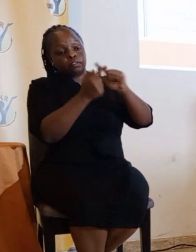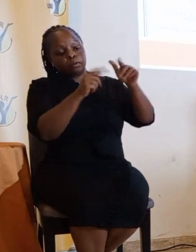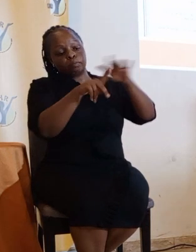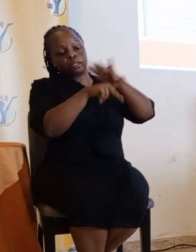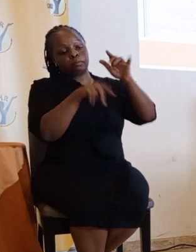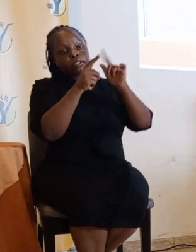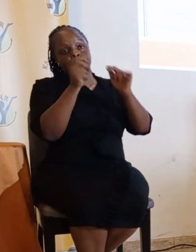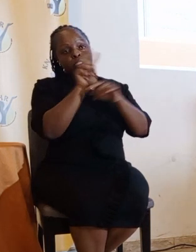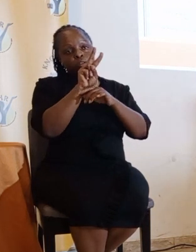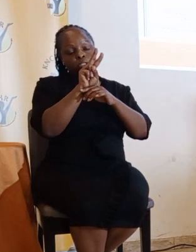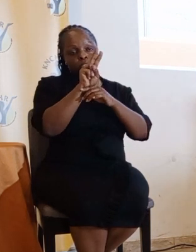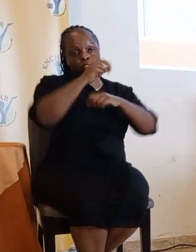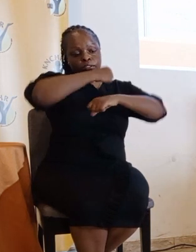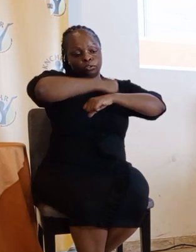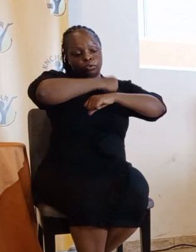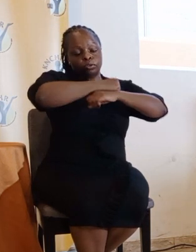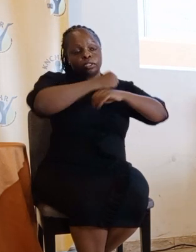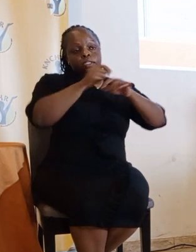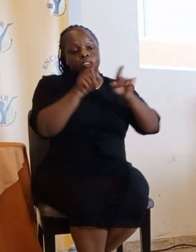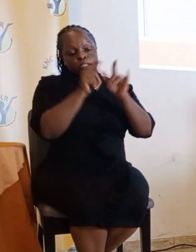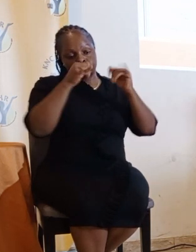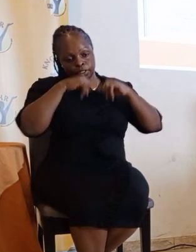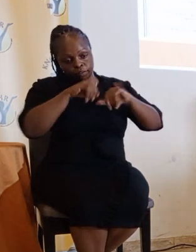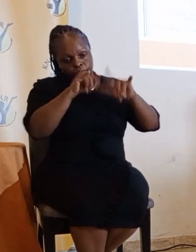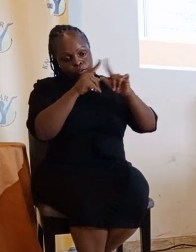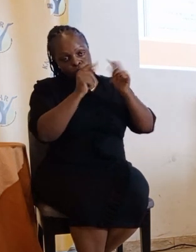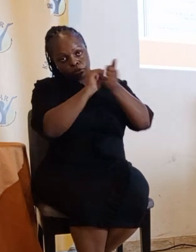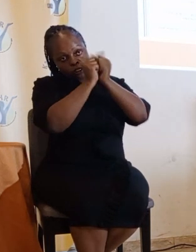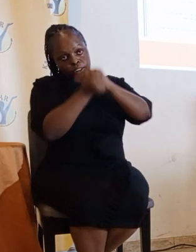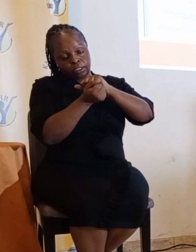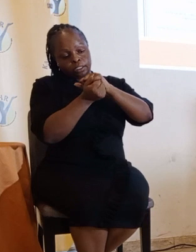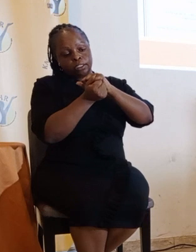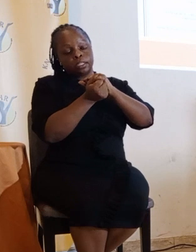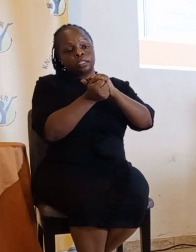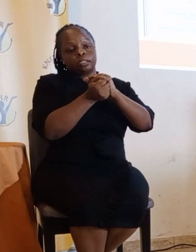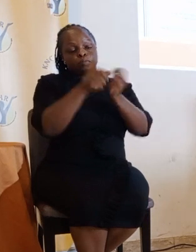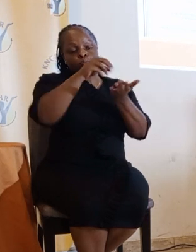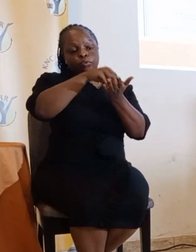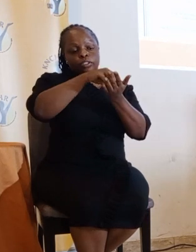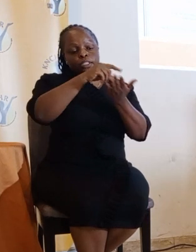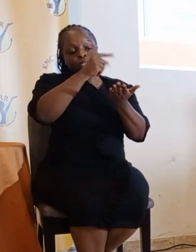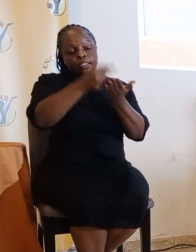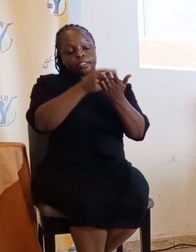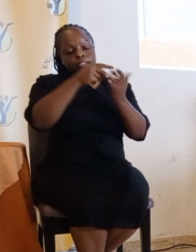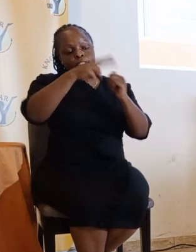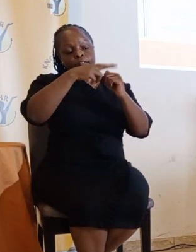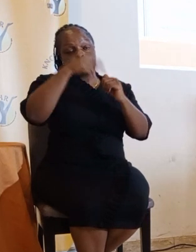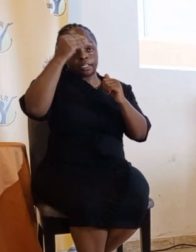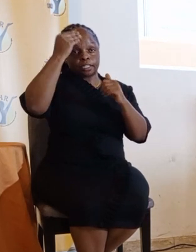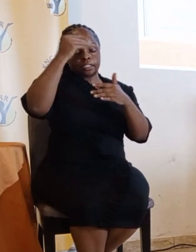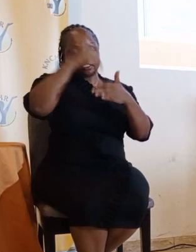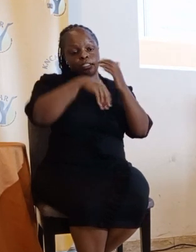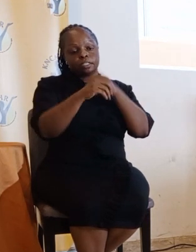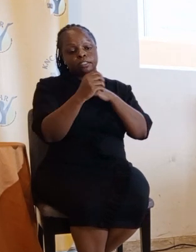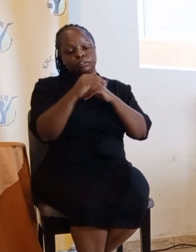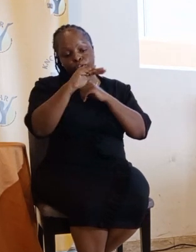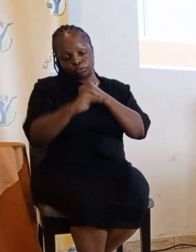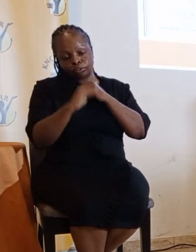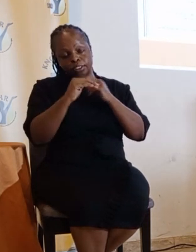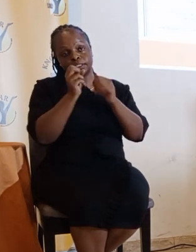to secondary school and efforts to transition and place grade 7 learners to junior secondary schools under the